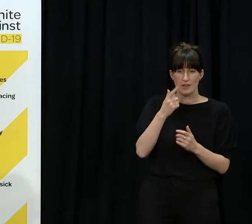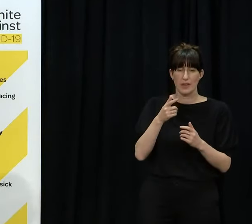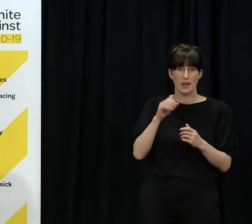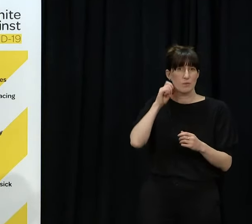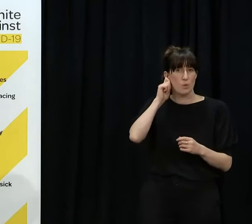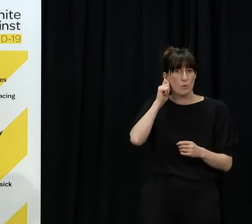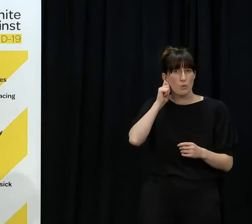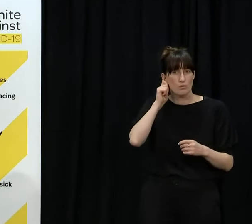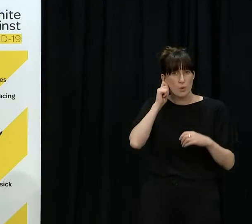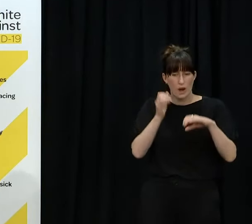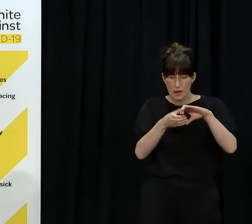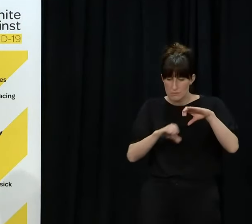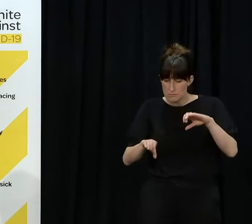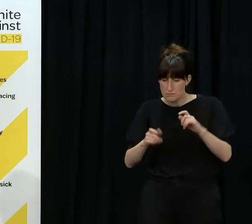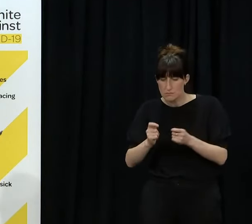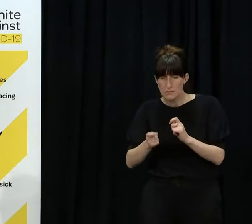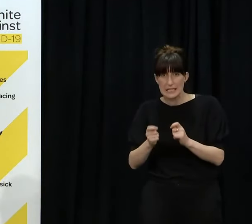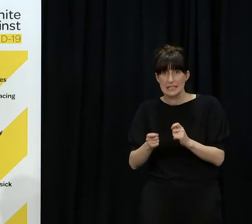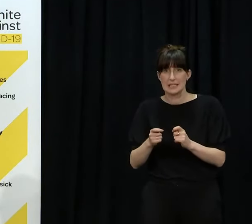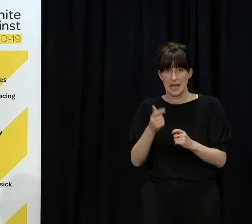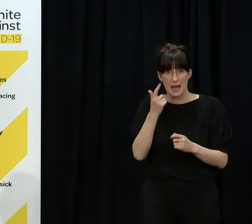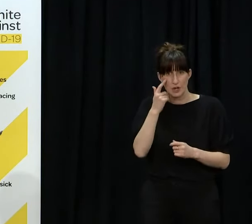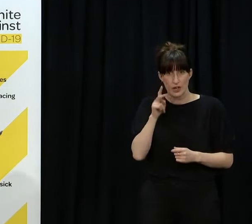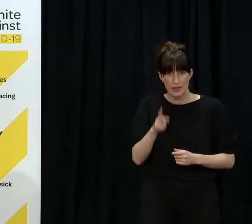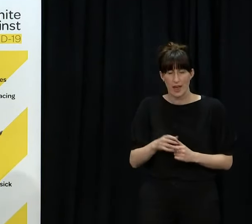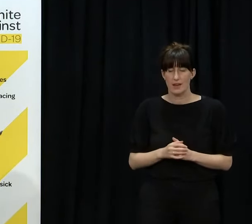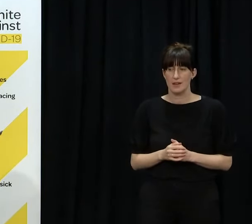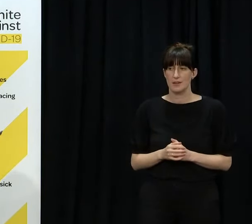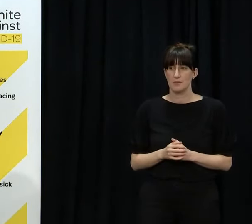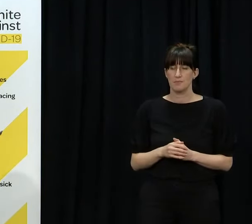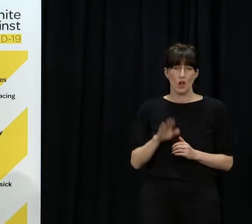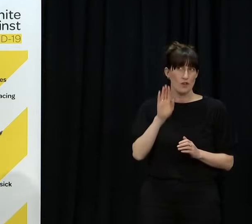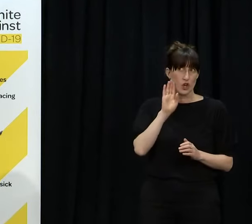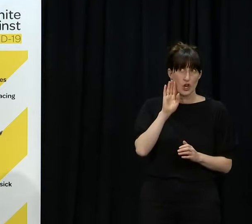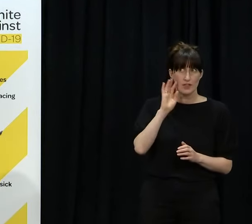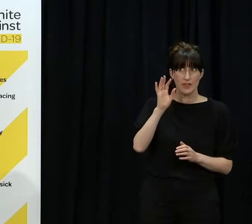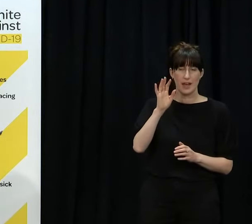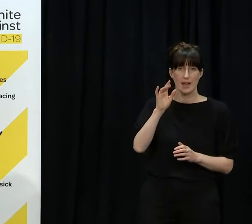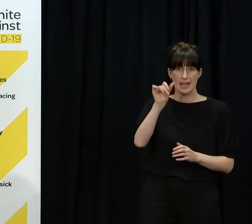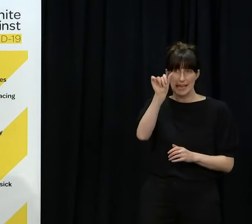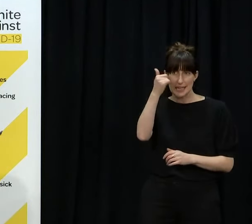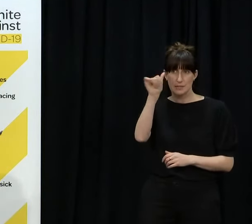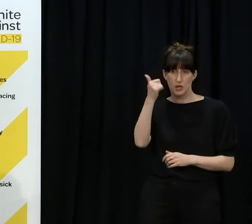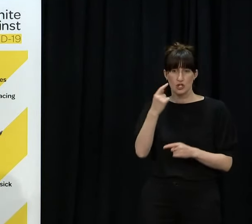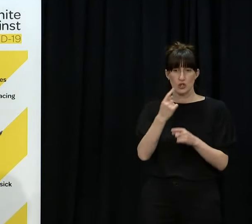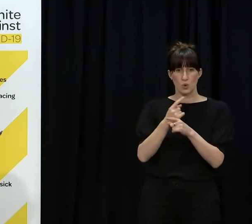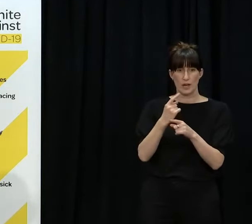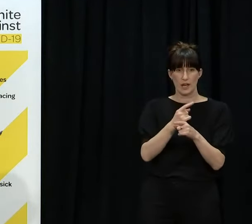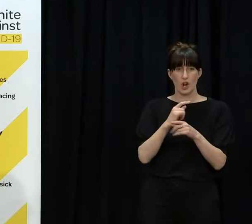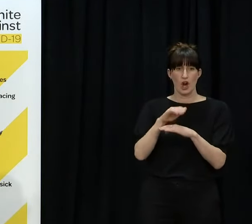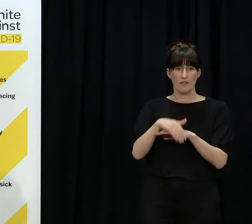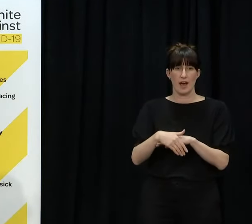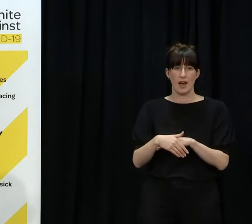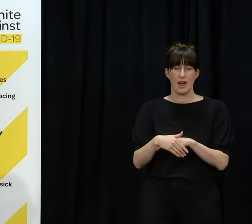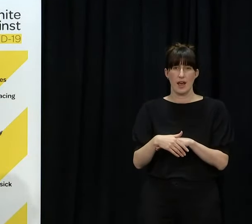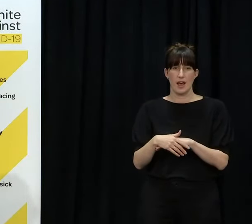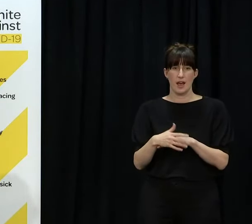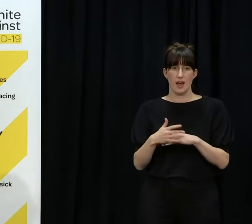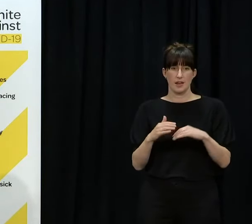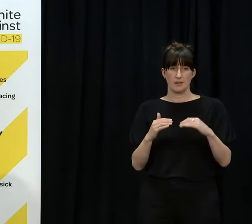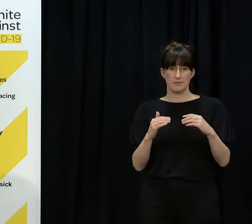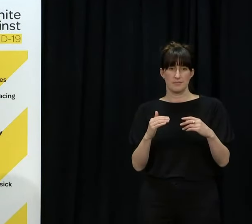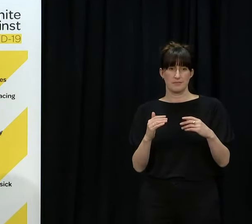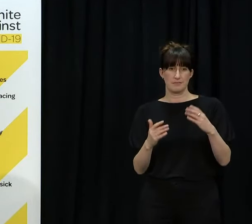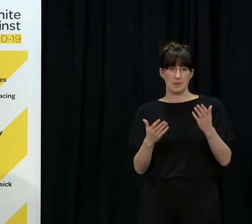know, actually, I do often hear our experts talking about the proportions they'd like. That's not a calculation I make, though. We leave that to our public